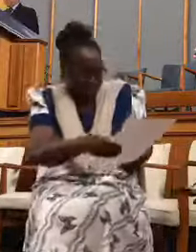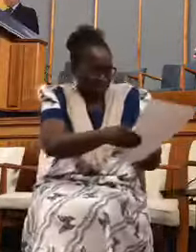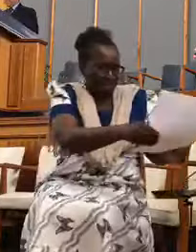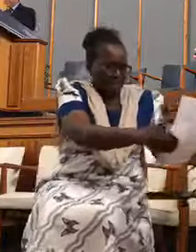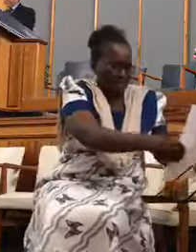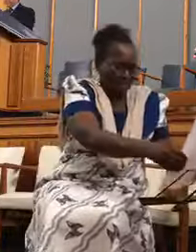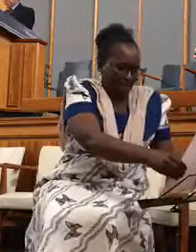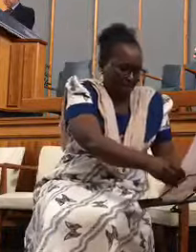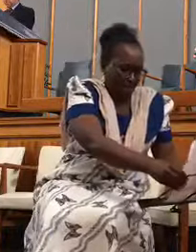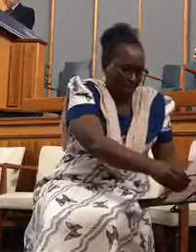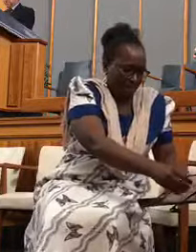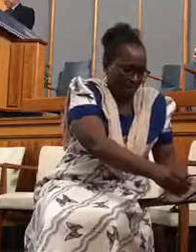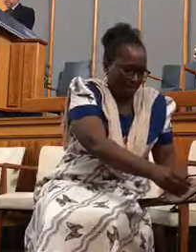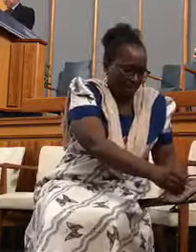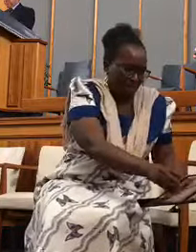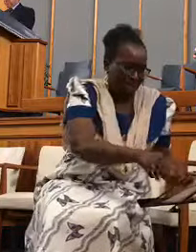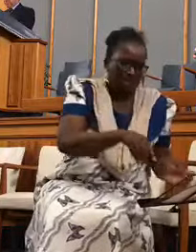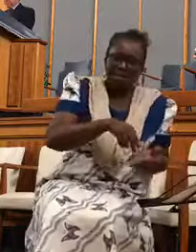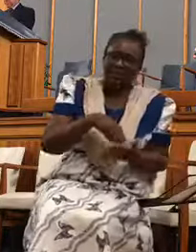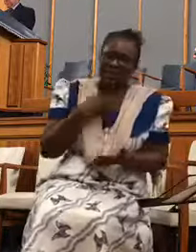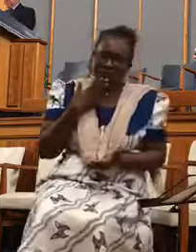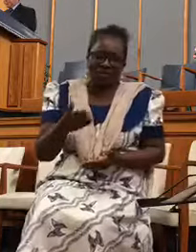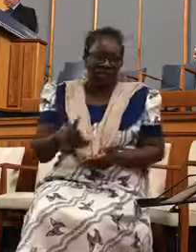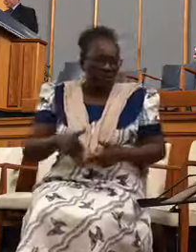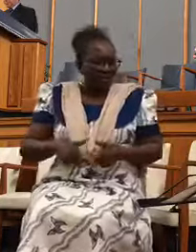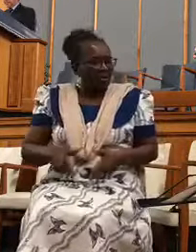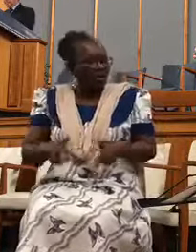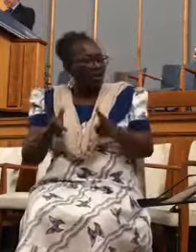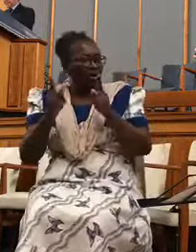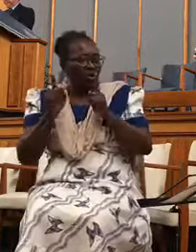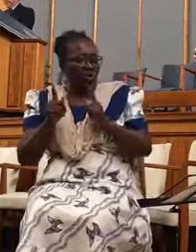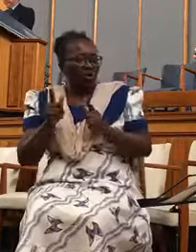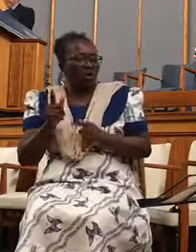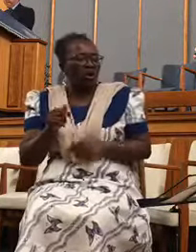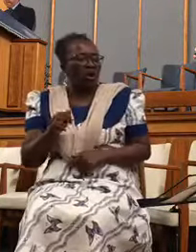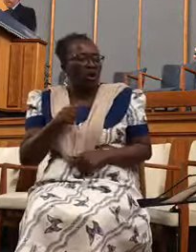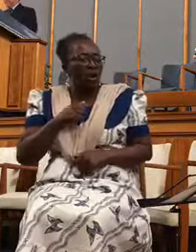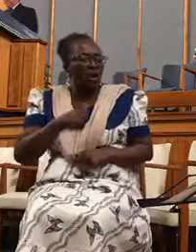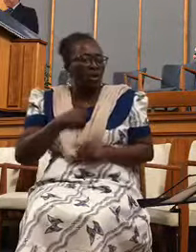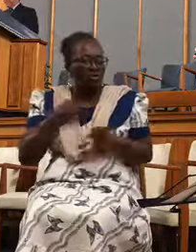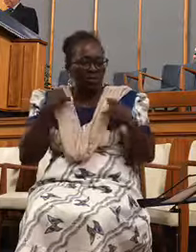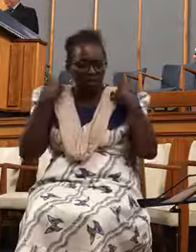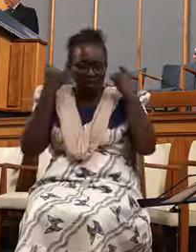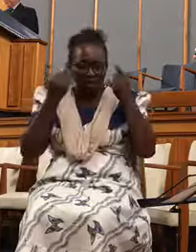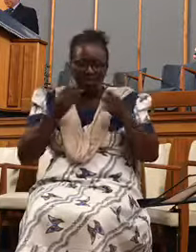Thank you.